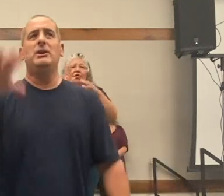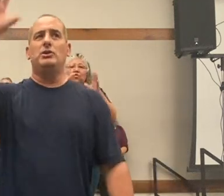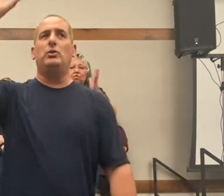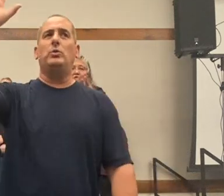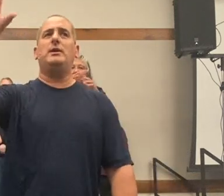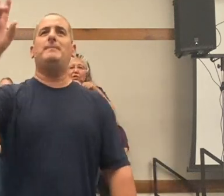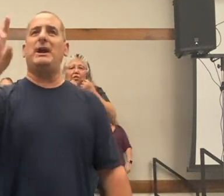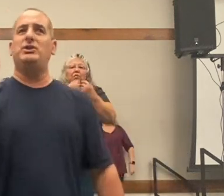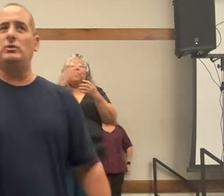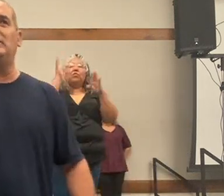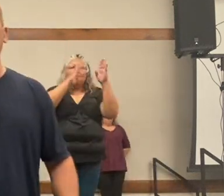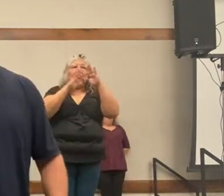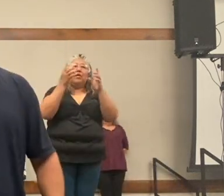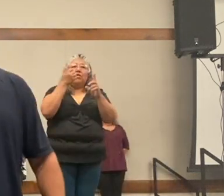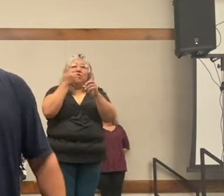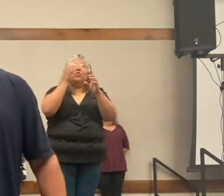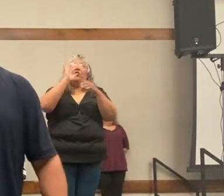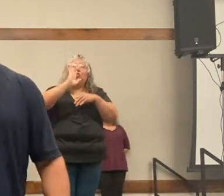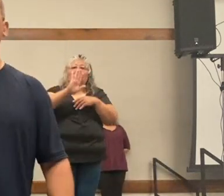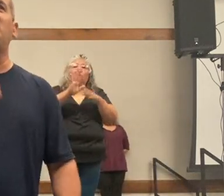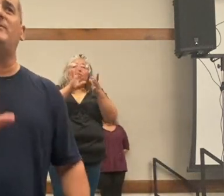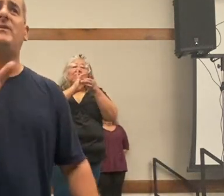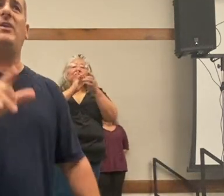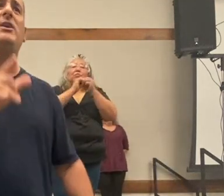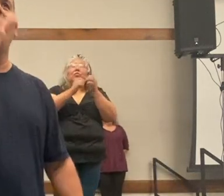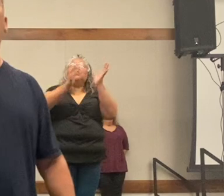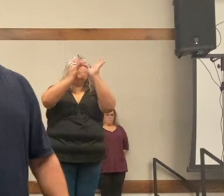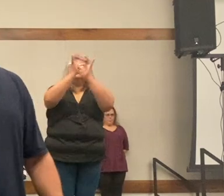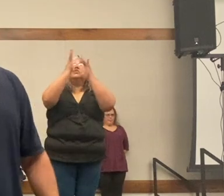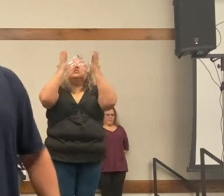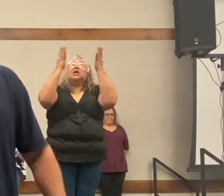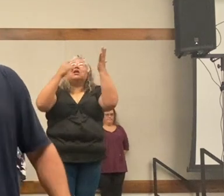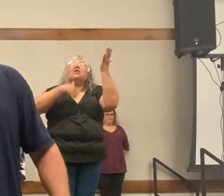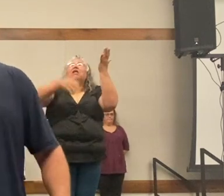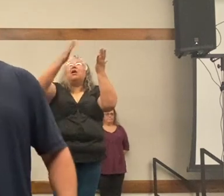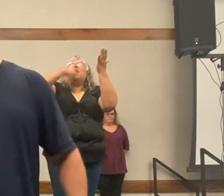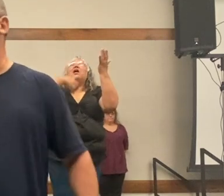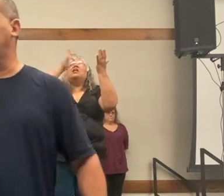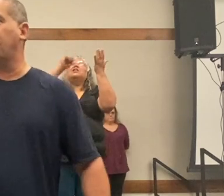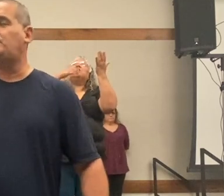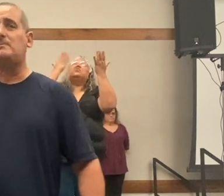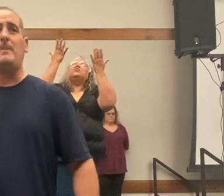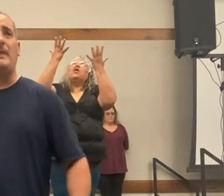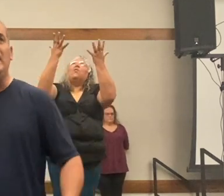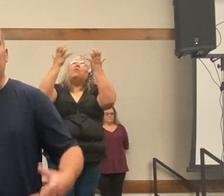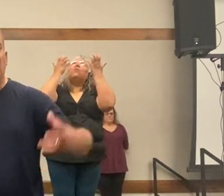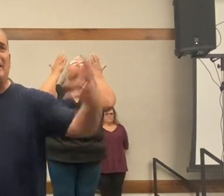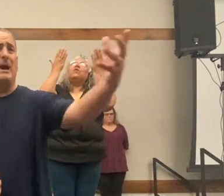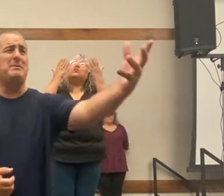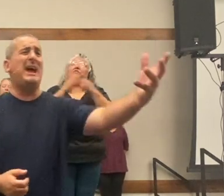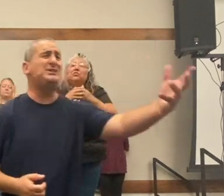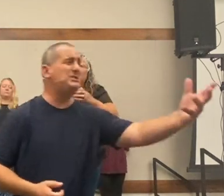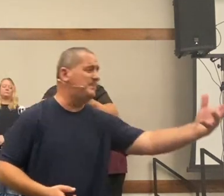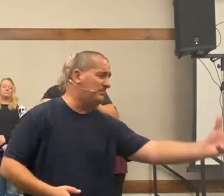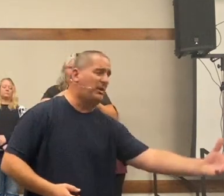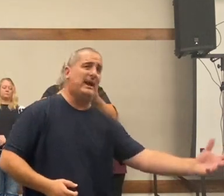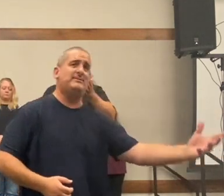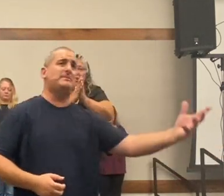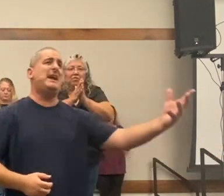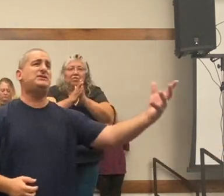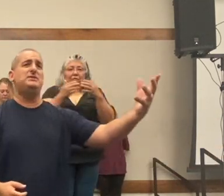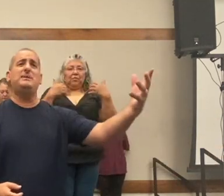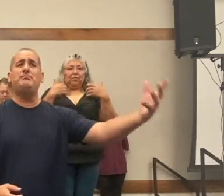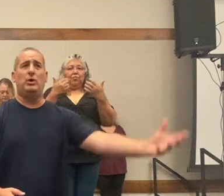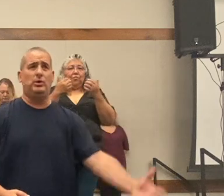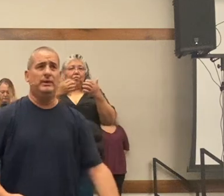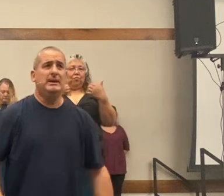team. You're worried about your relationship with Jesus. And you're saying, Father, I need you. I want you. And I'm going to ask you to be brave. And I'm